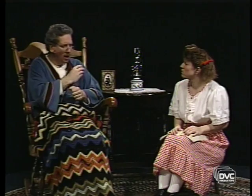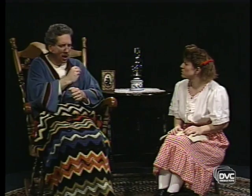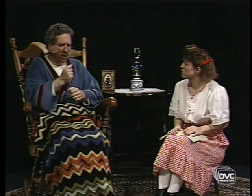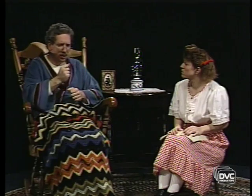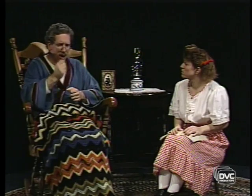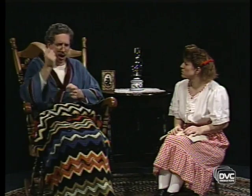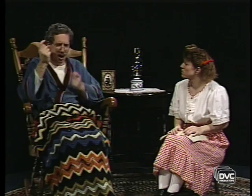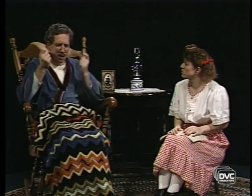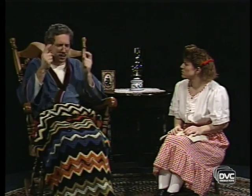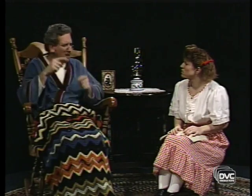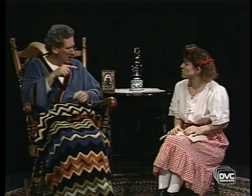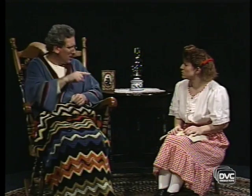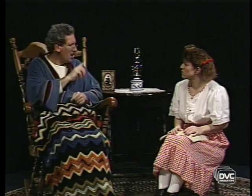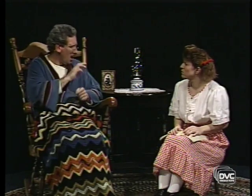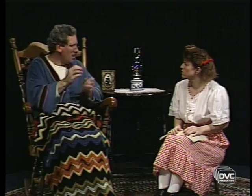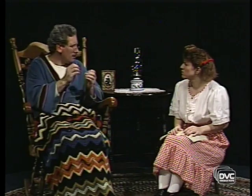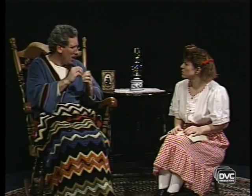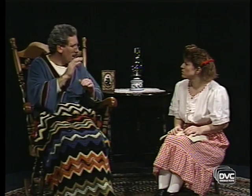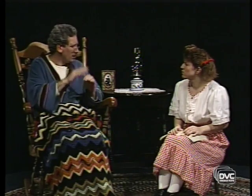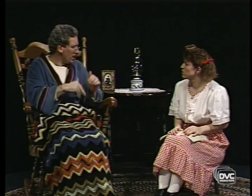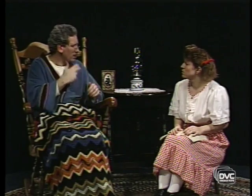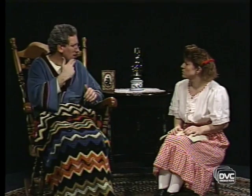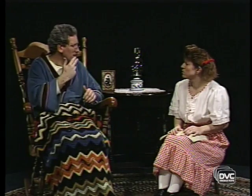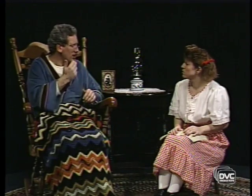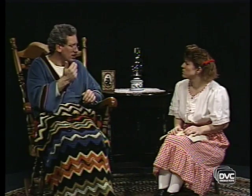love and understanding